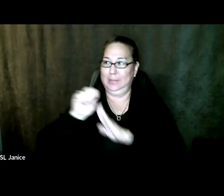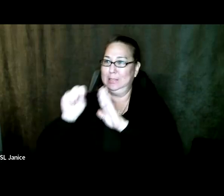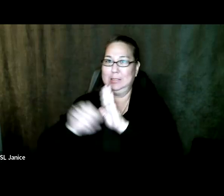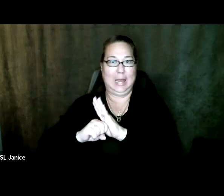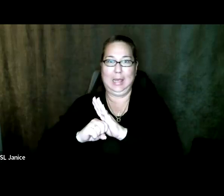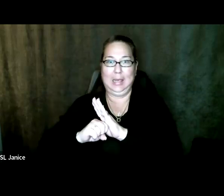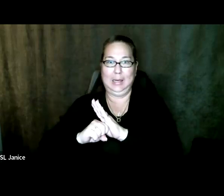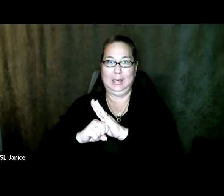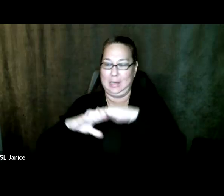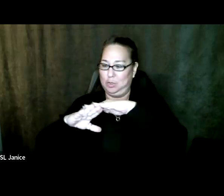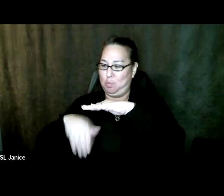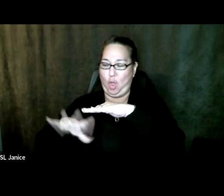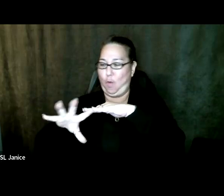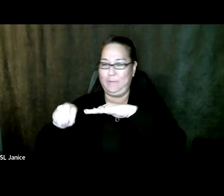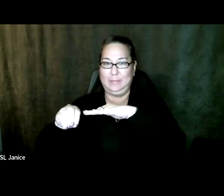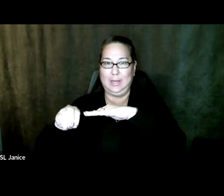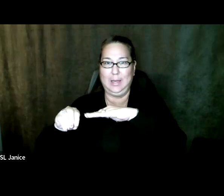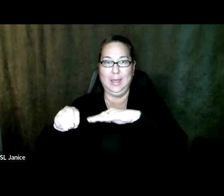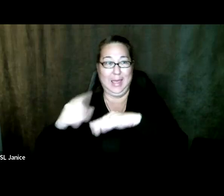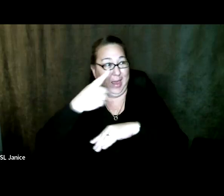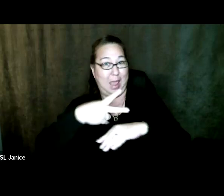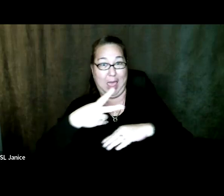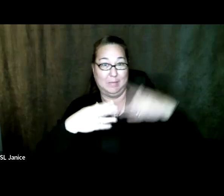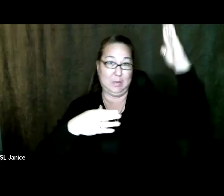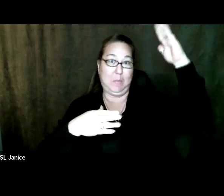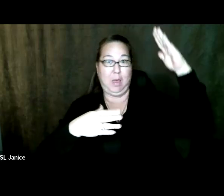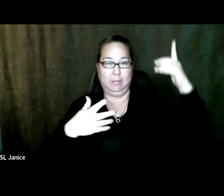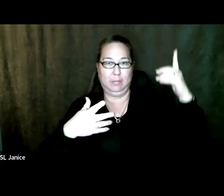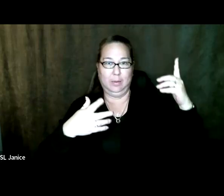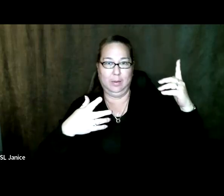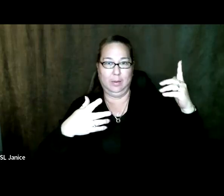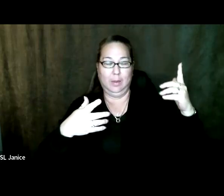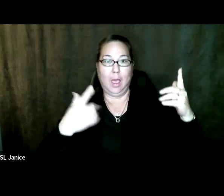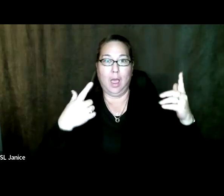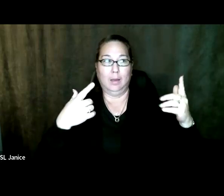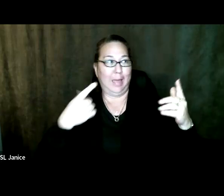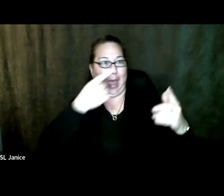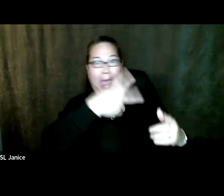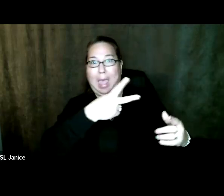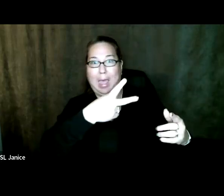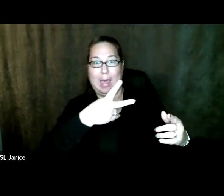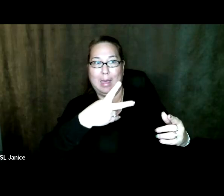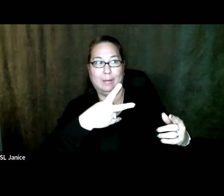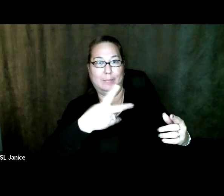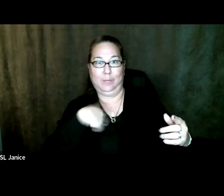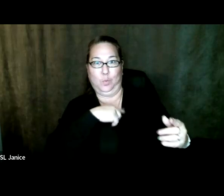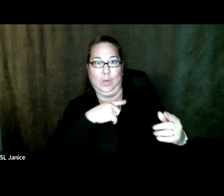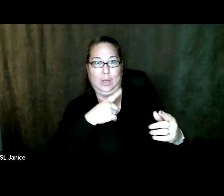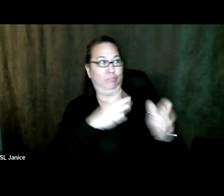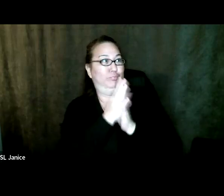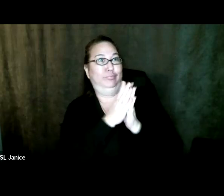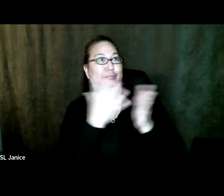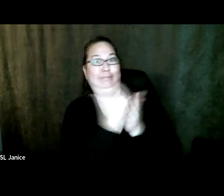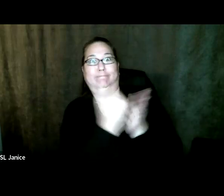is above. So the state has us aspiring to something that we want to achieve, but it is also mathematically impossible